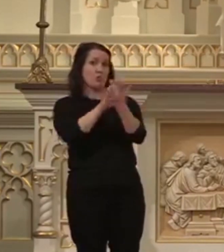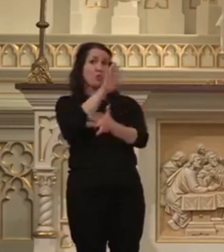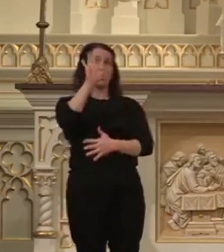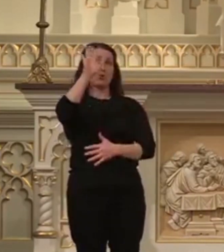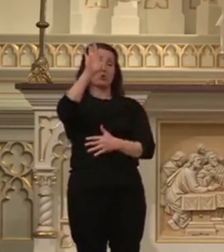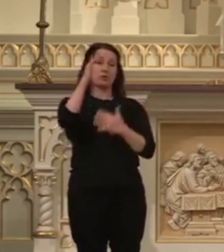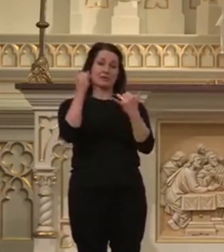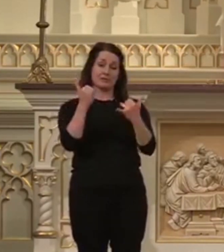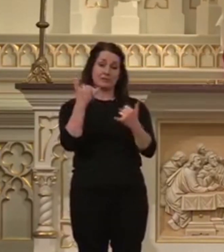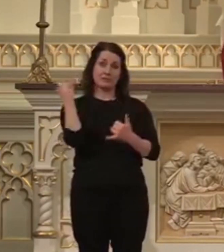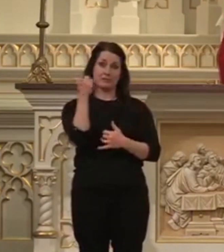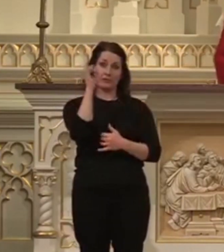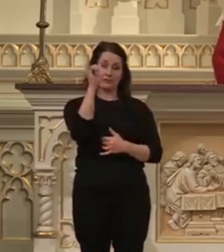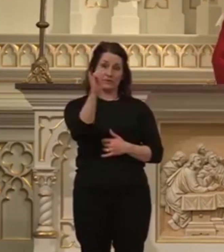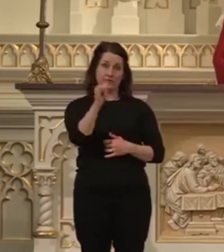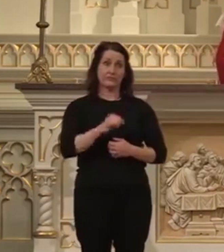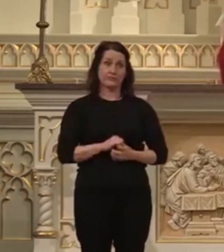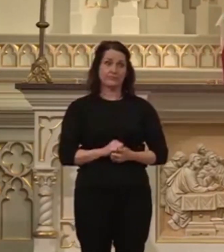and forever.